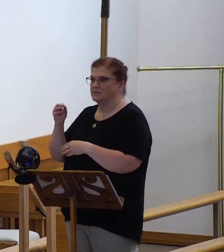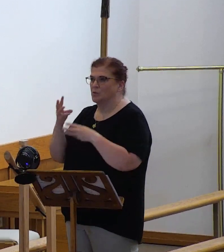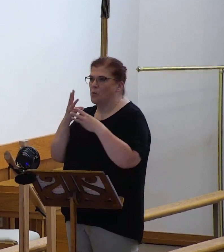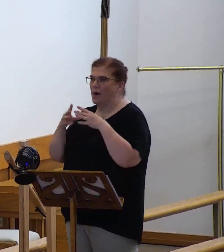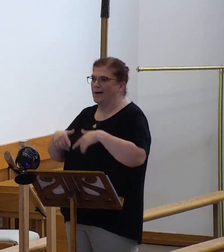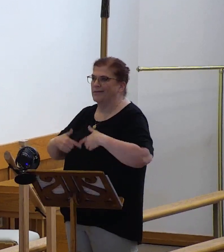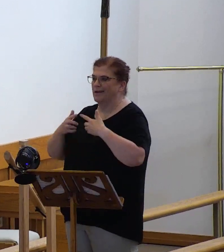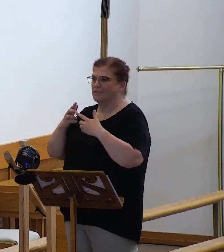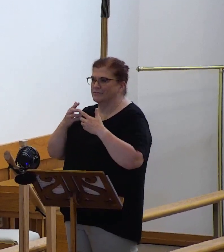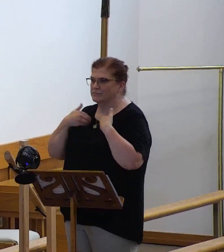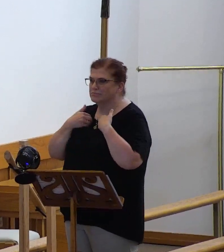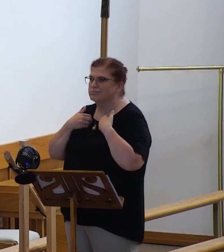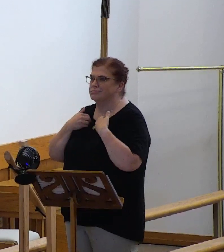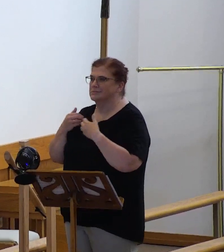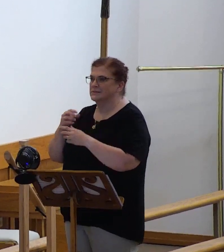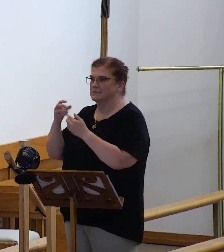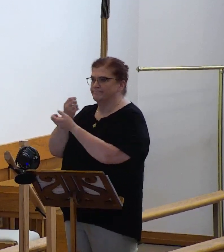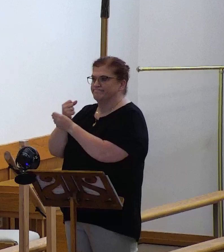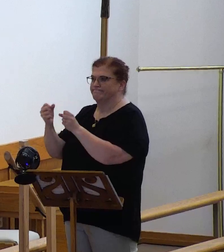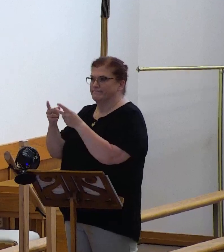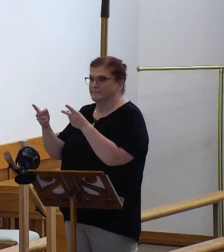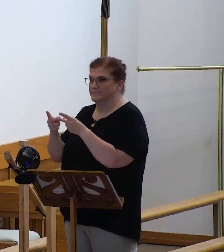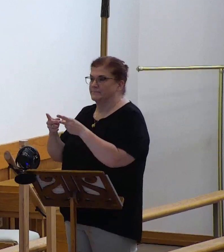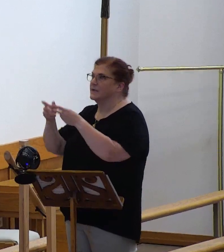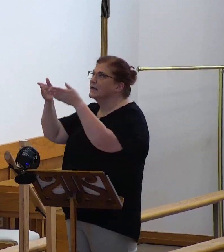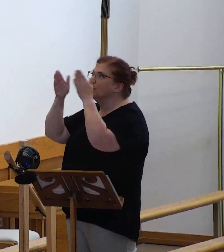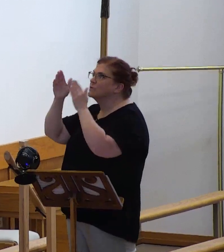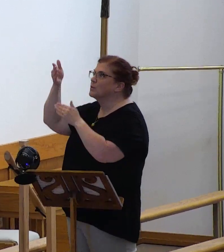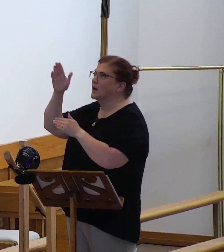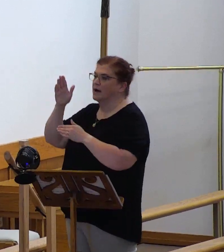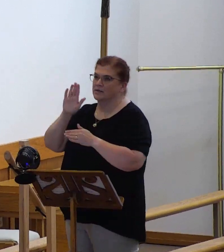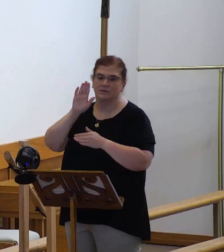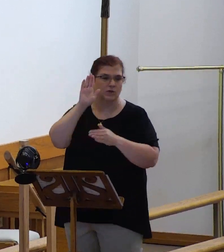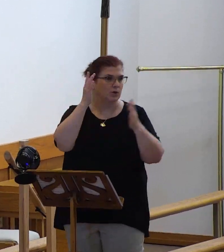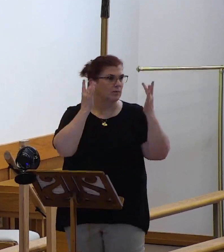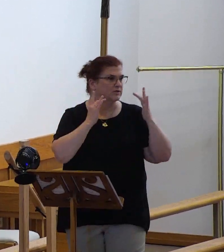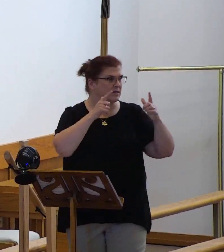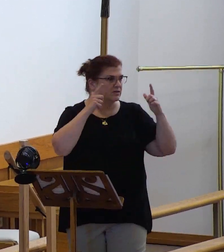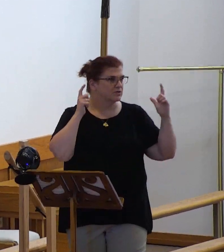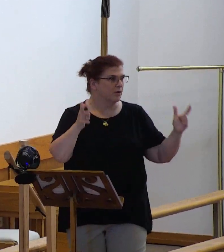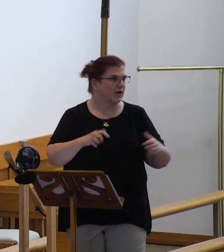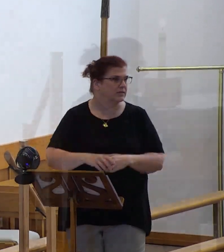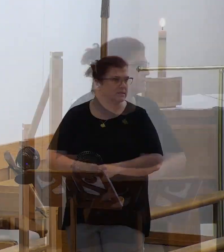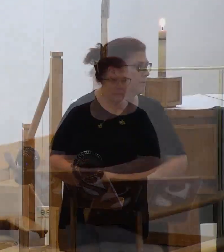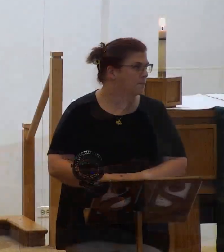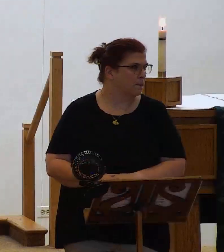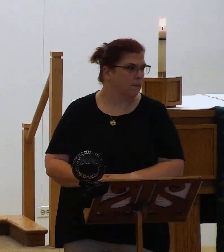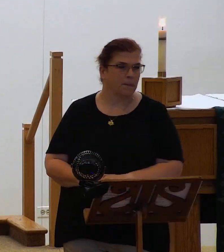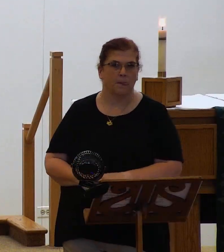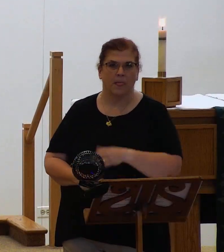wildlife sanctuaries. Hear us, O God. Mercy is great.